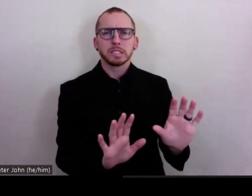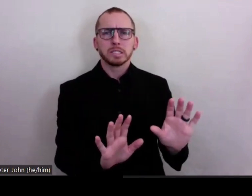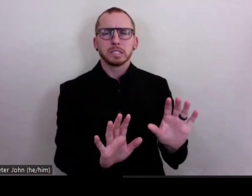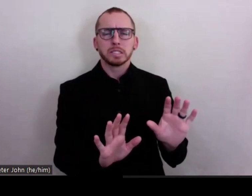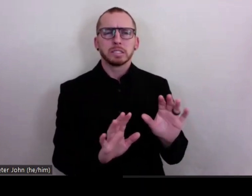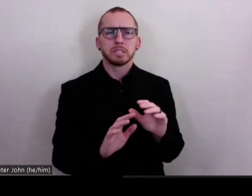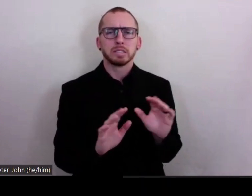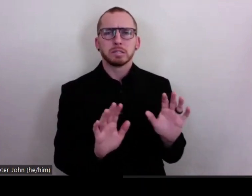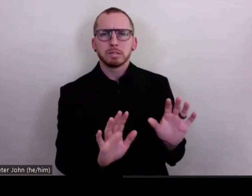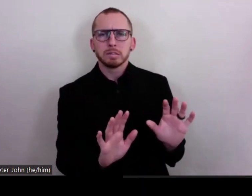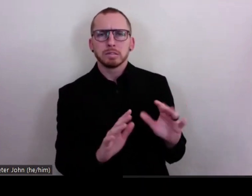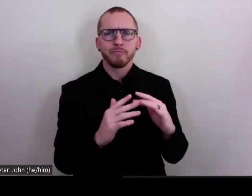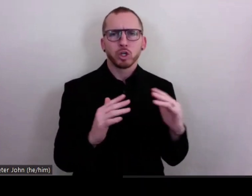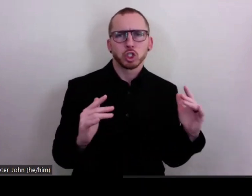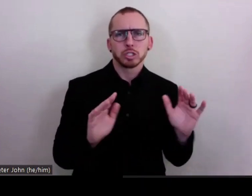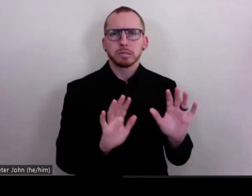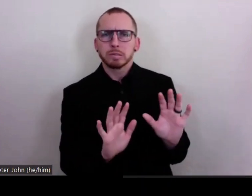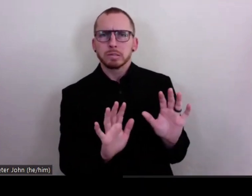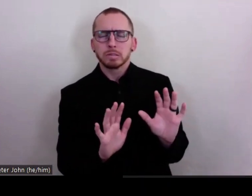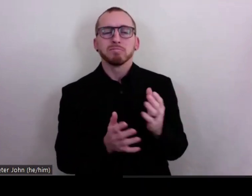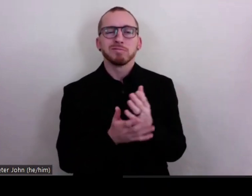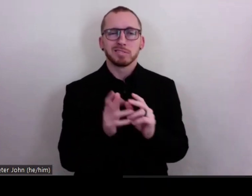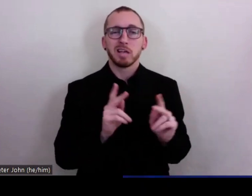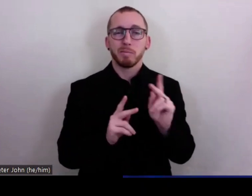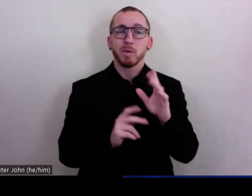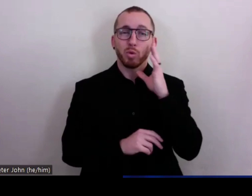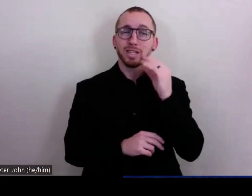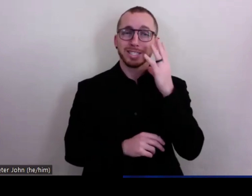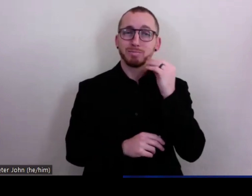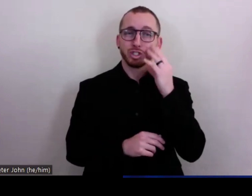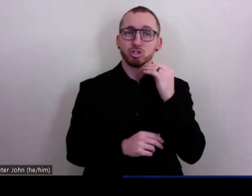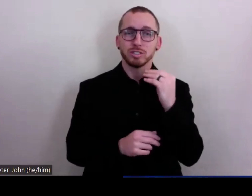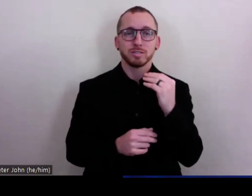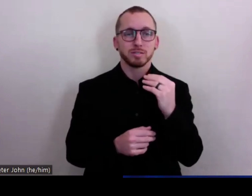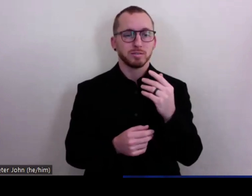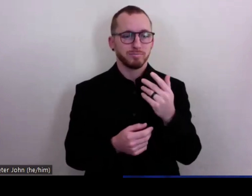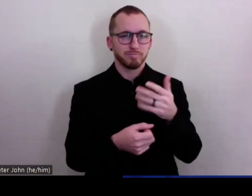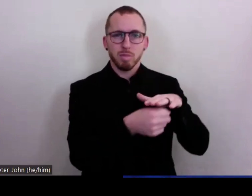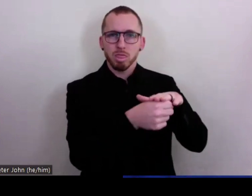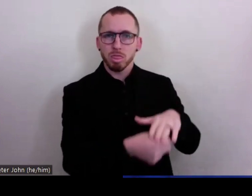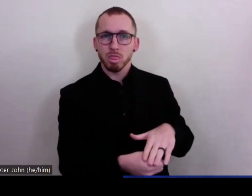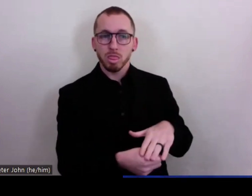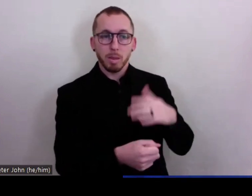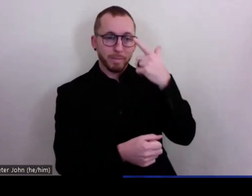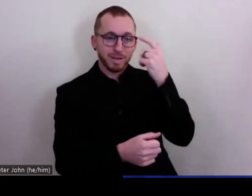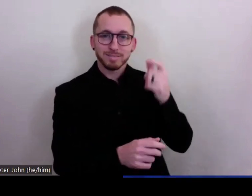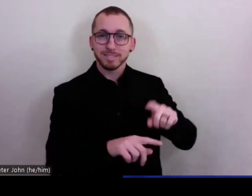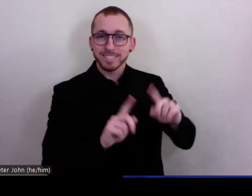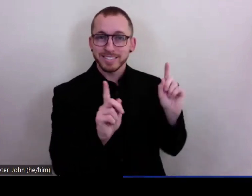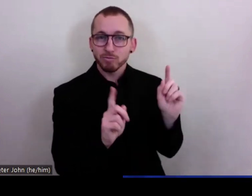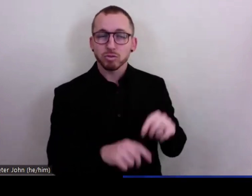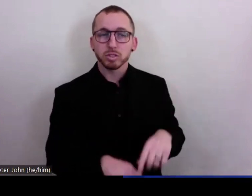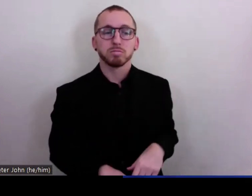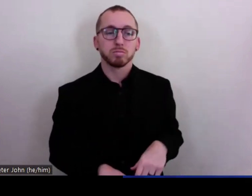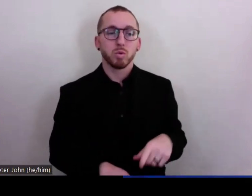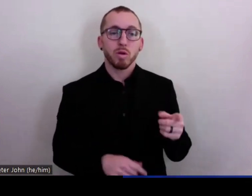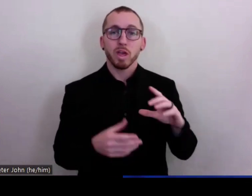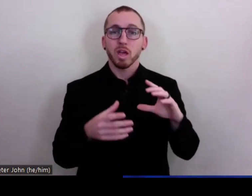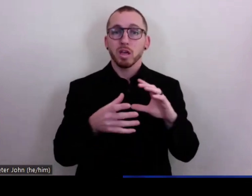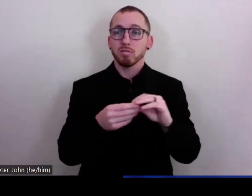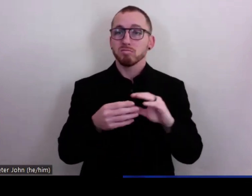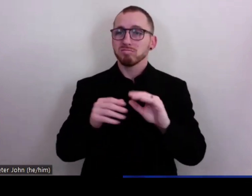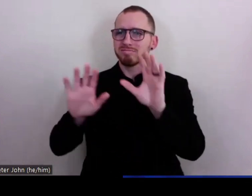can experience backlash for being different, for speaking up, for pushing against the